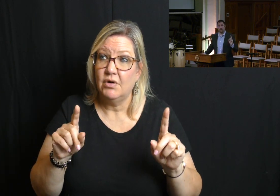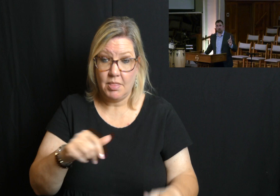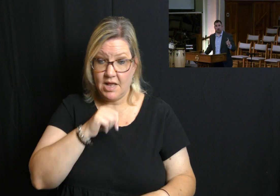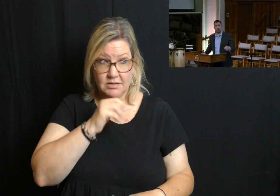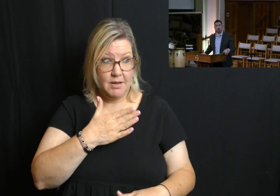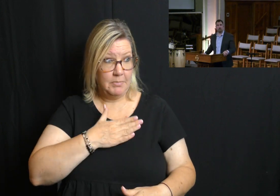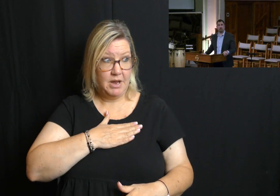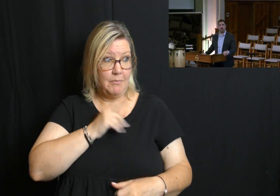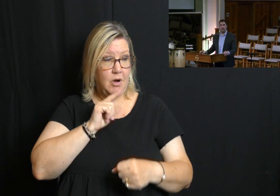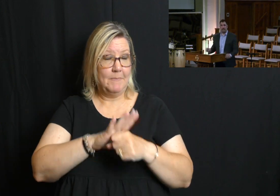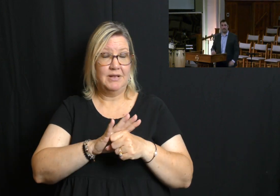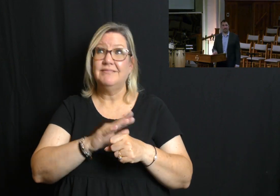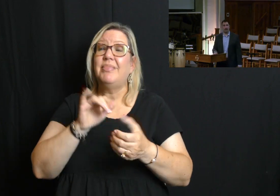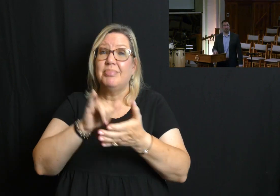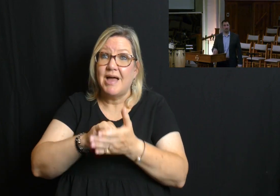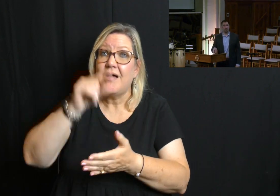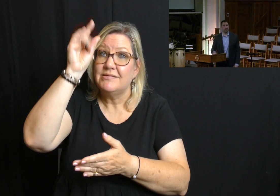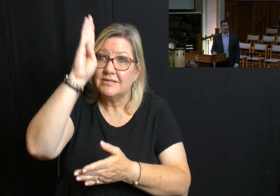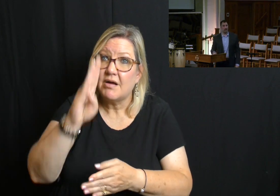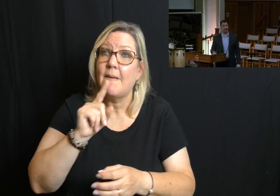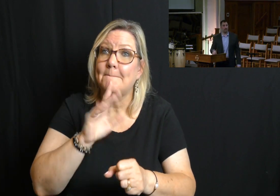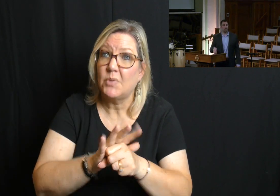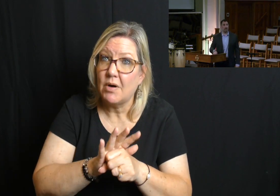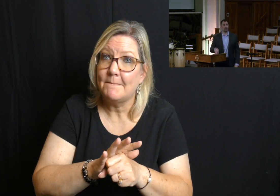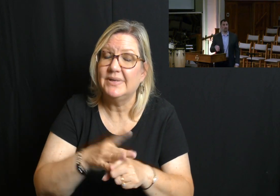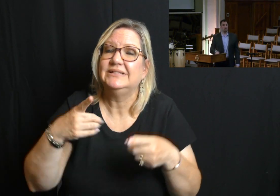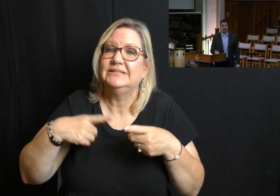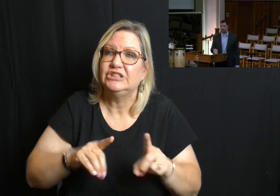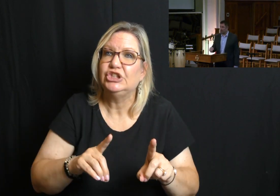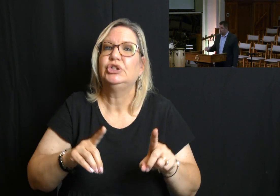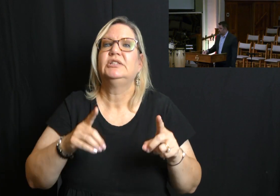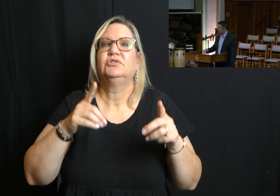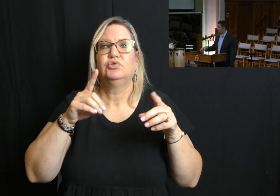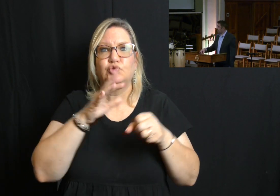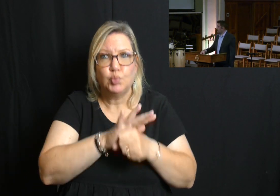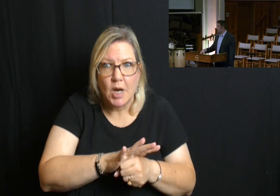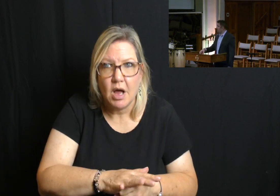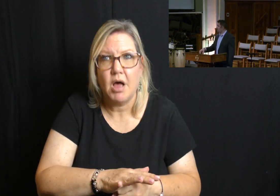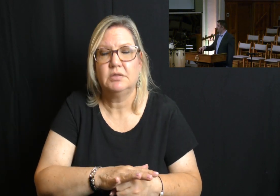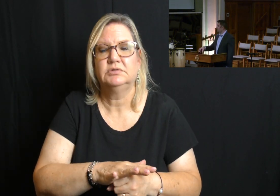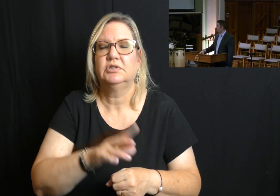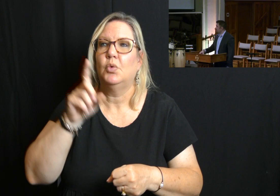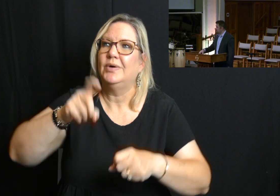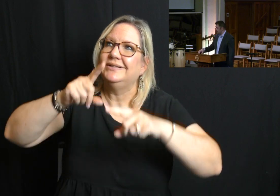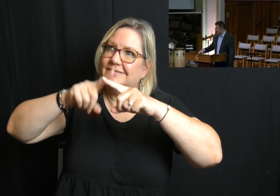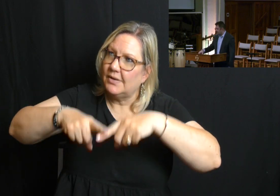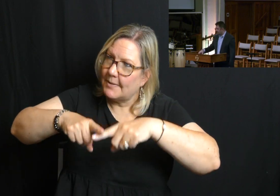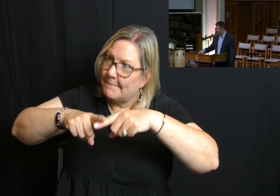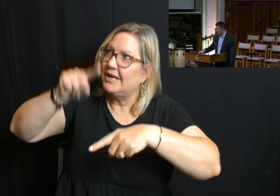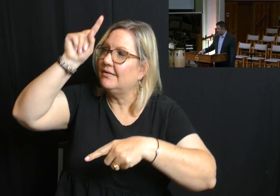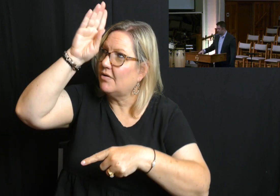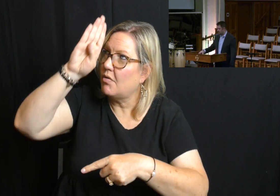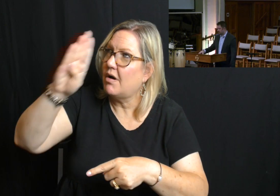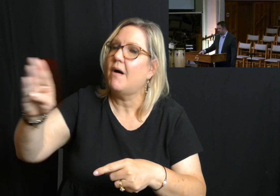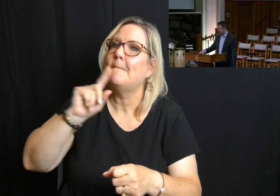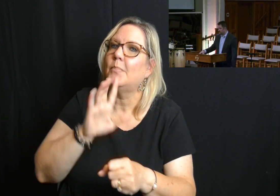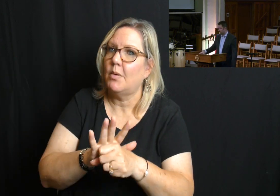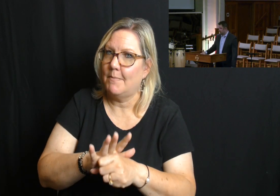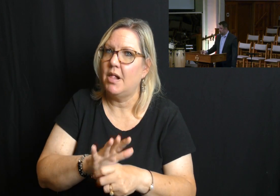word. This is His promises. And in the times of anxiety, in the times of stress, we need to rely upon the promises that God has given